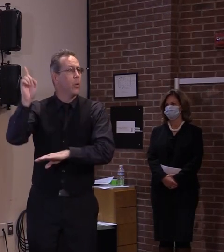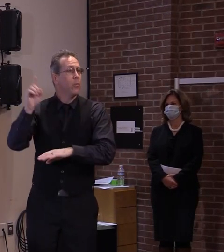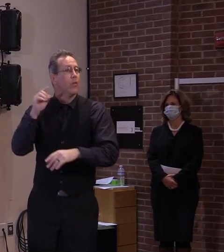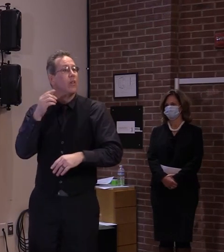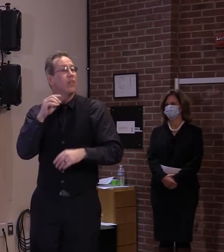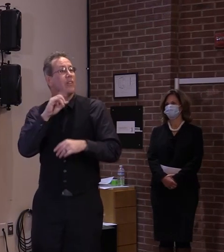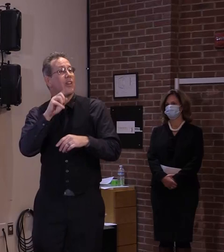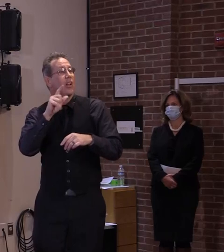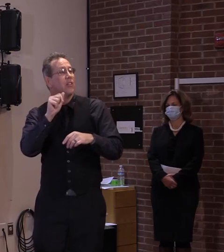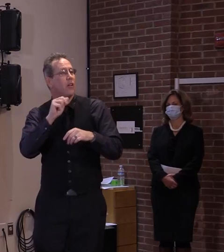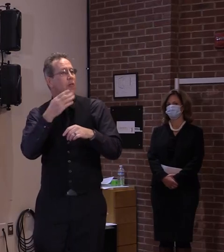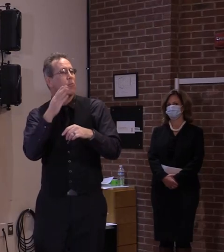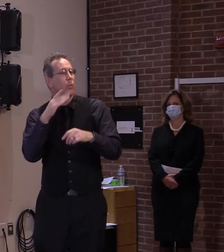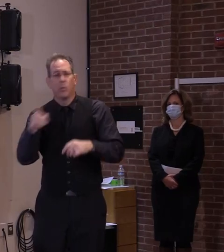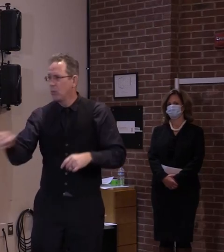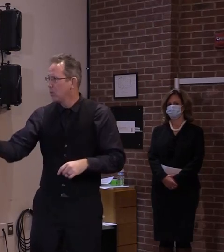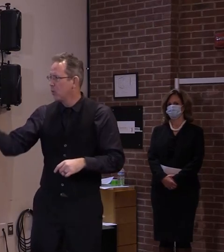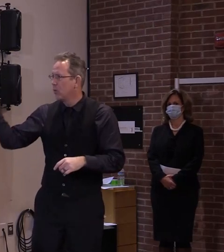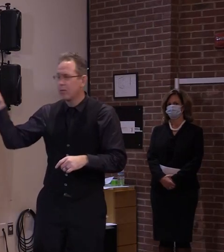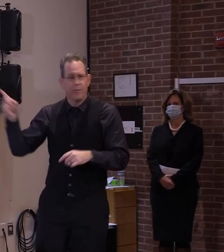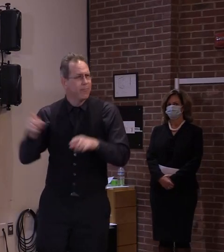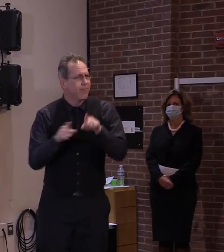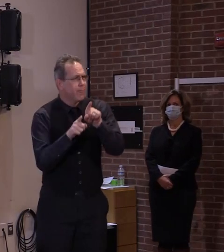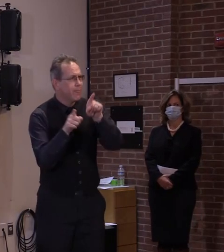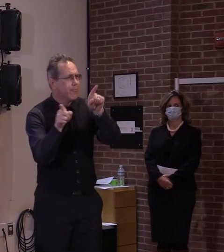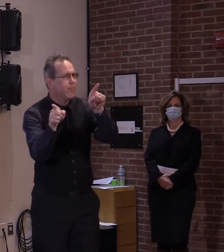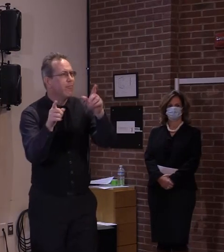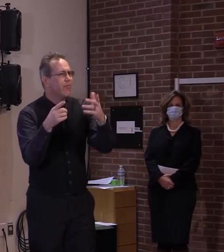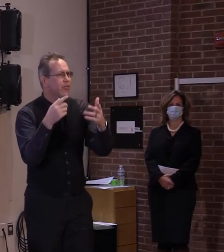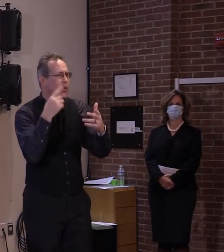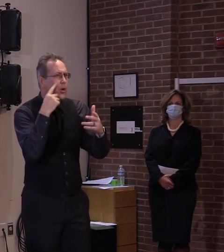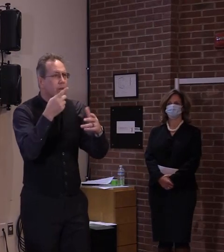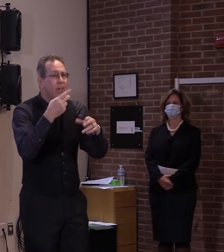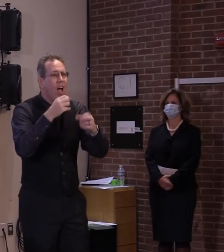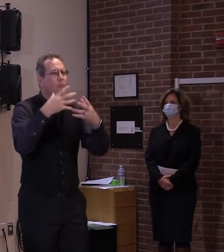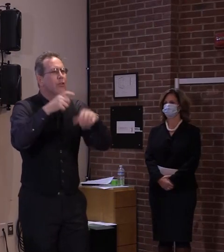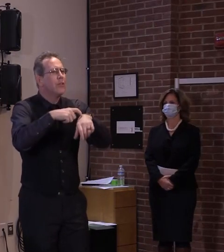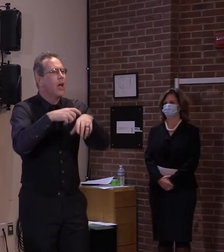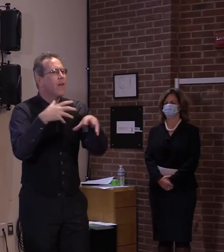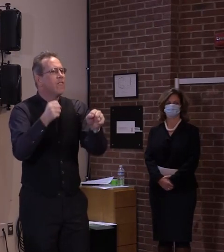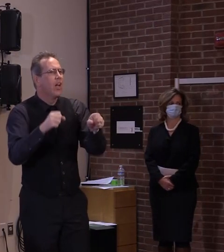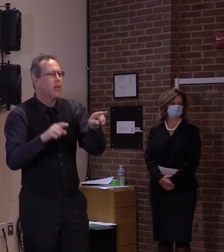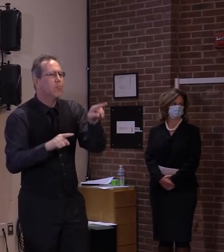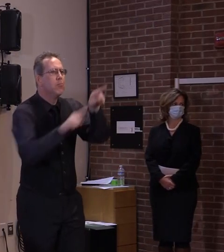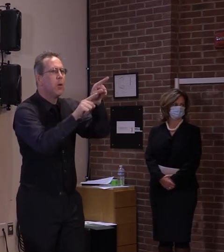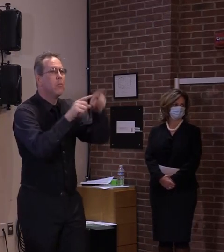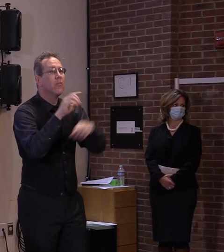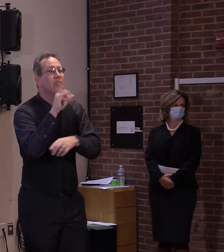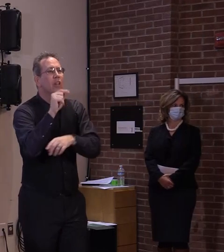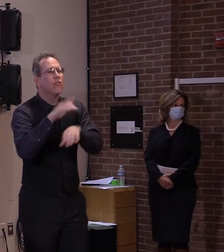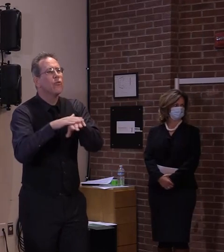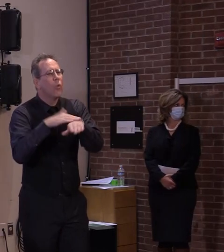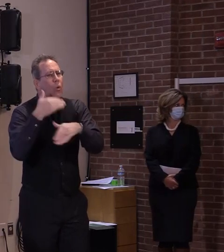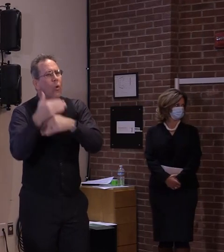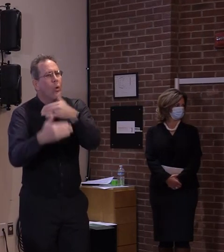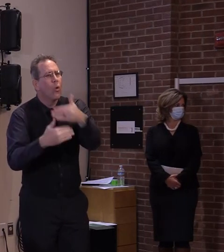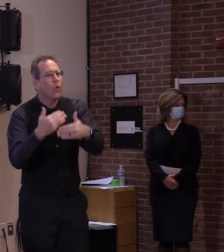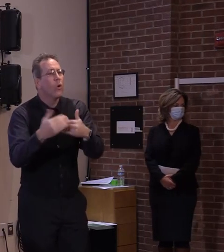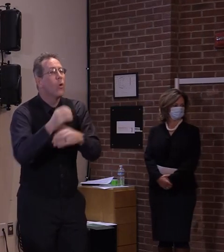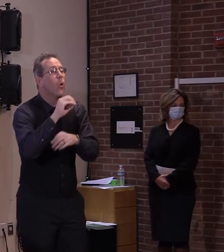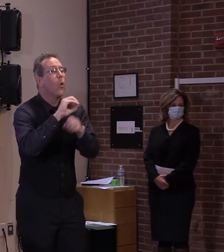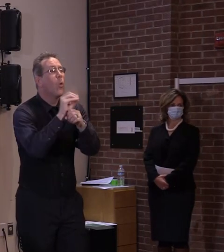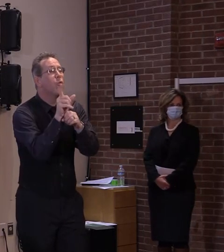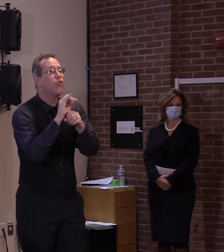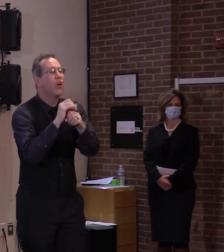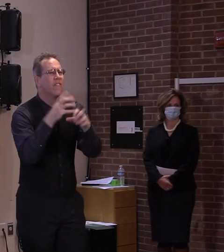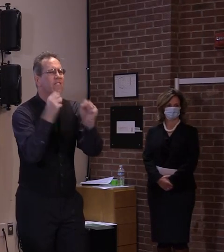to reach 70% of all cases in the United States. So it gives you a sense of how quickly the variant is circulating across